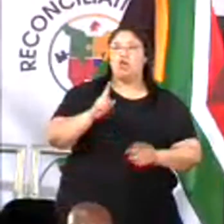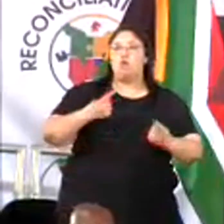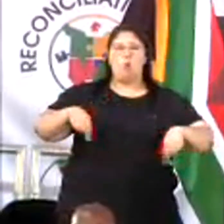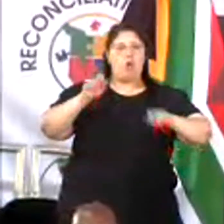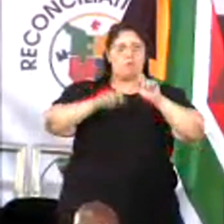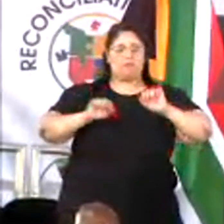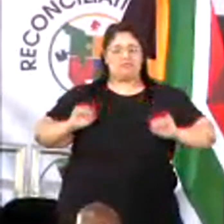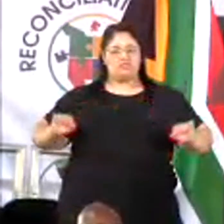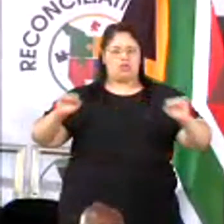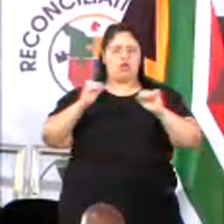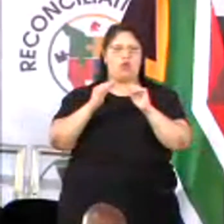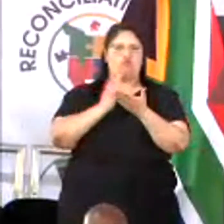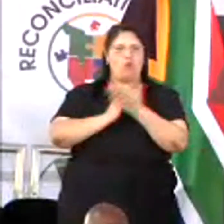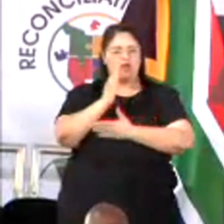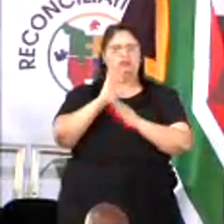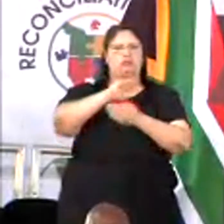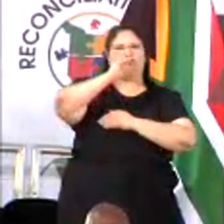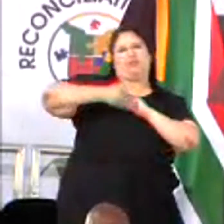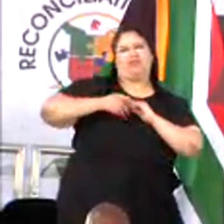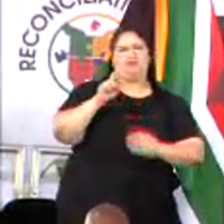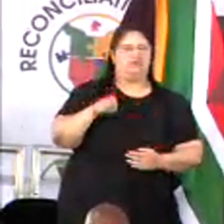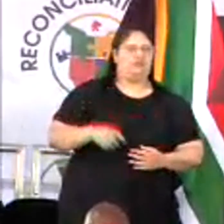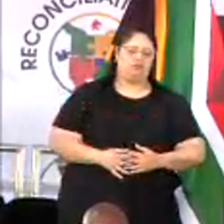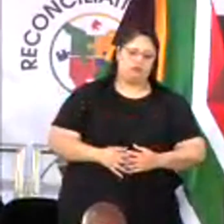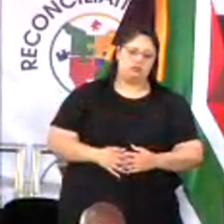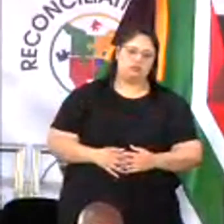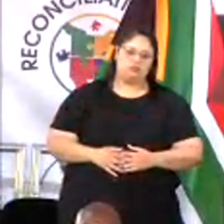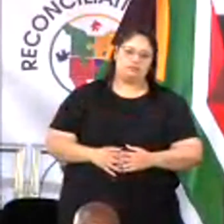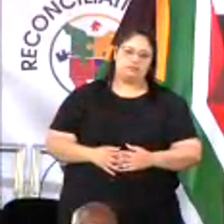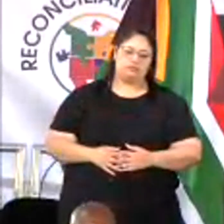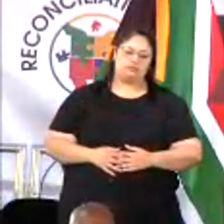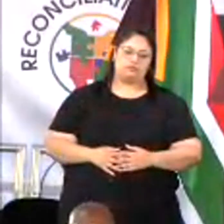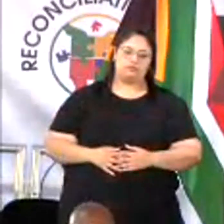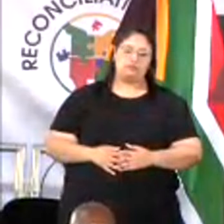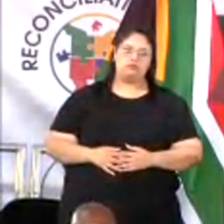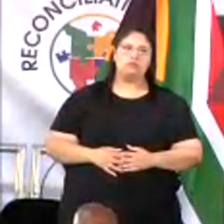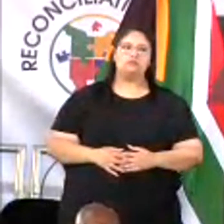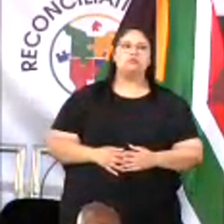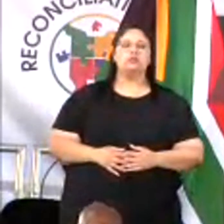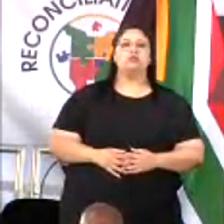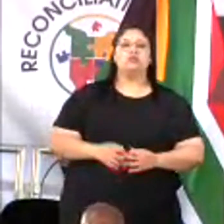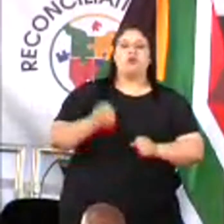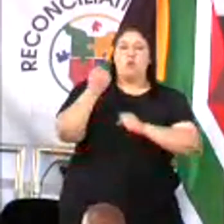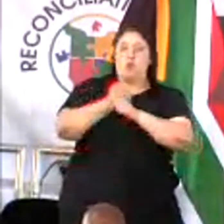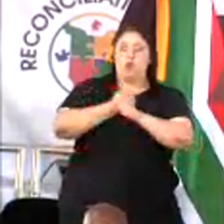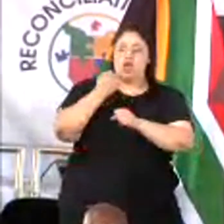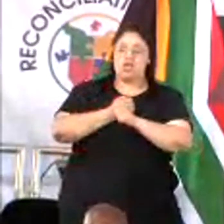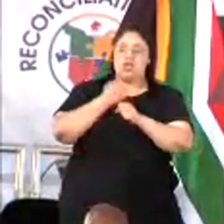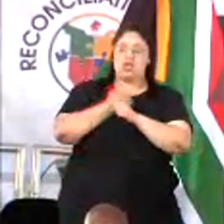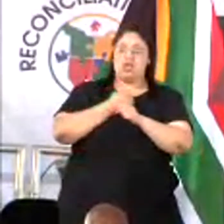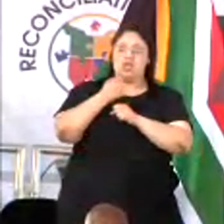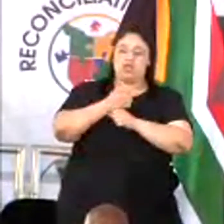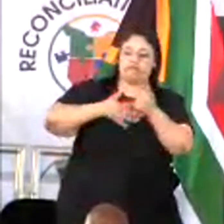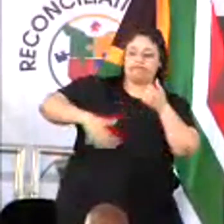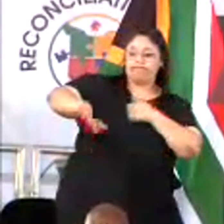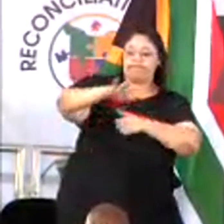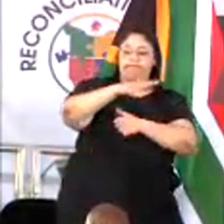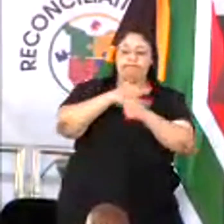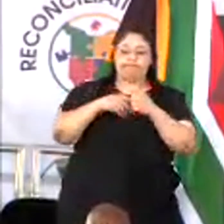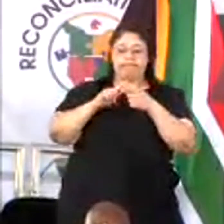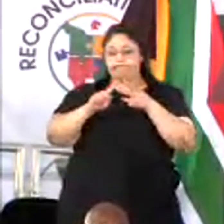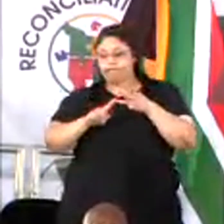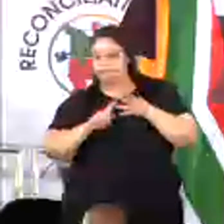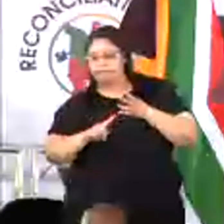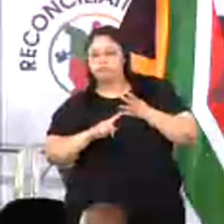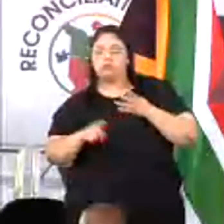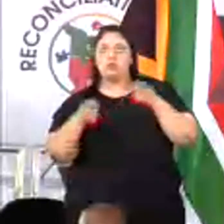people are protected as well. The working conditions of farm workers are regulated by